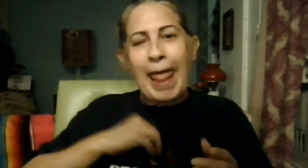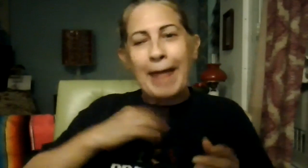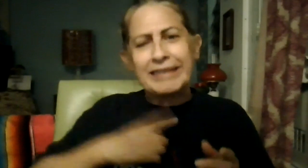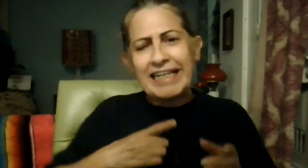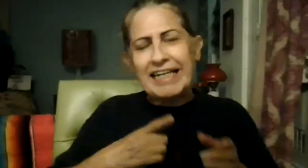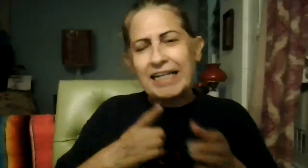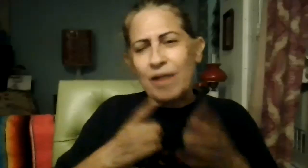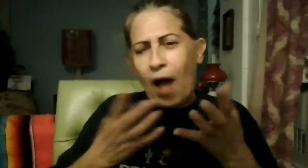online.